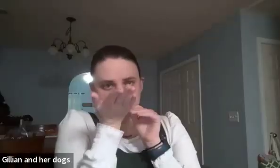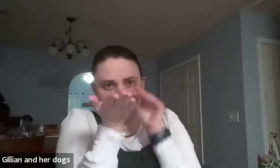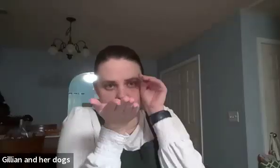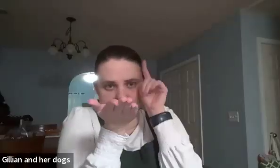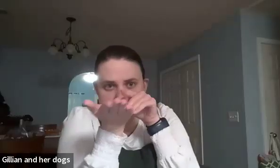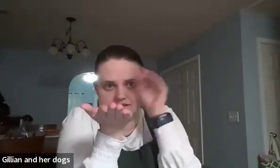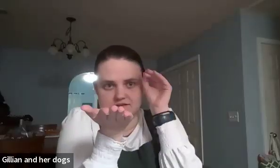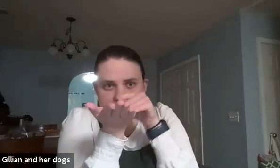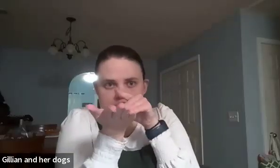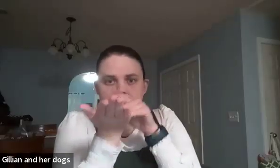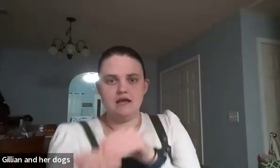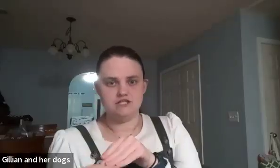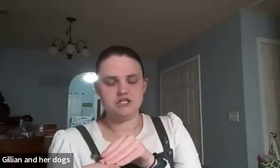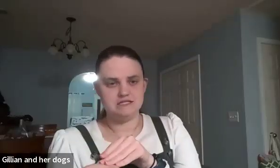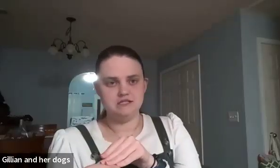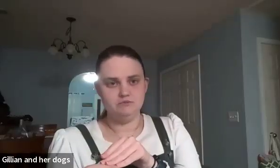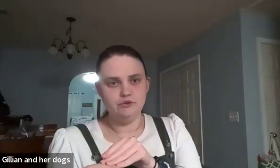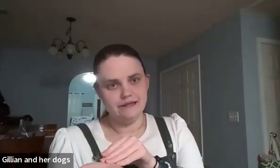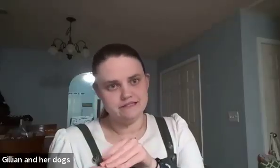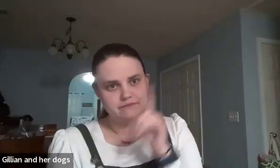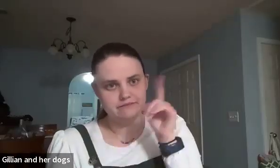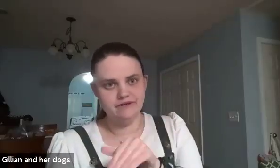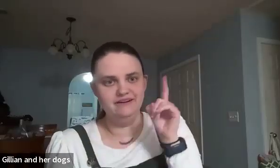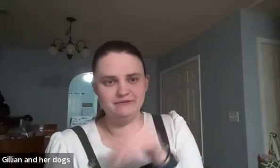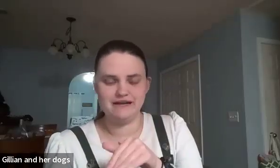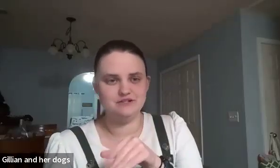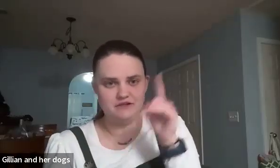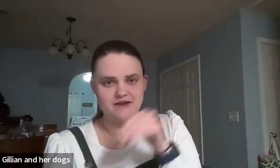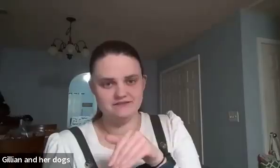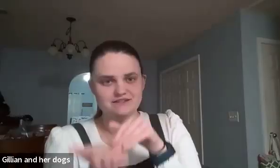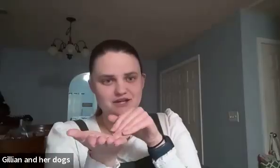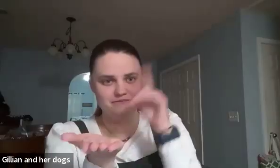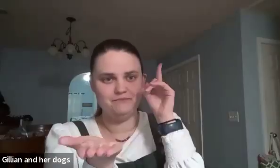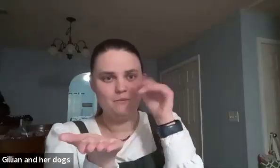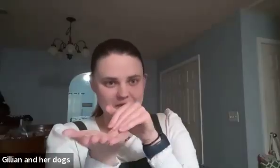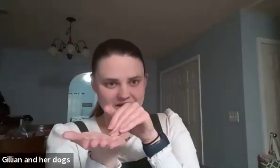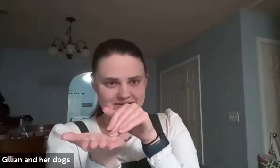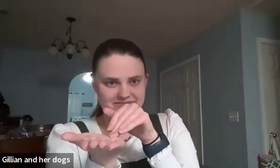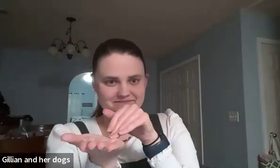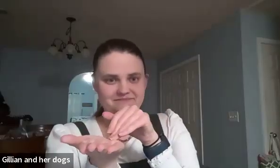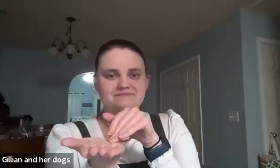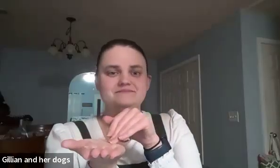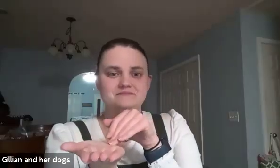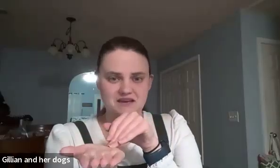so in your face. It's just you can't see me when I do 1,000. So 1,000.